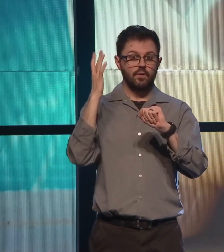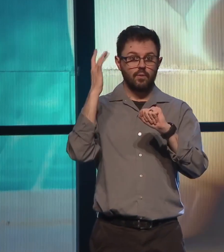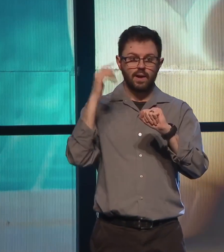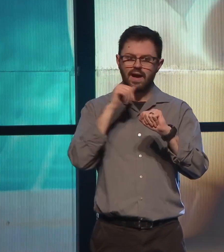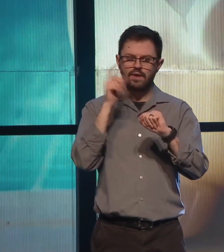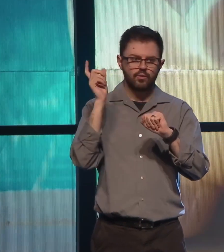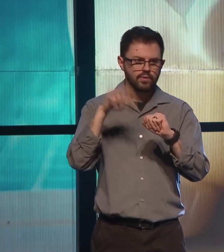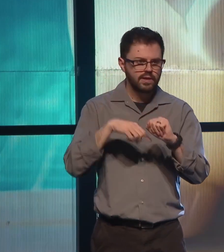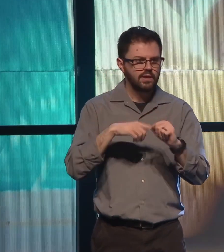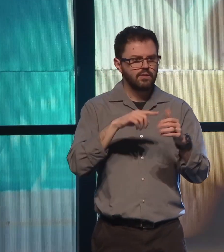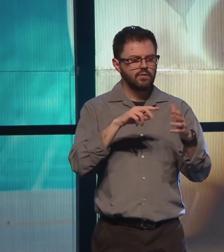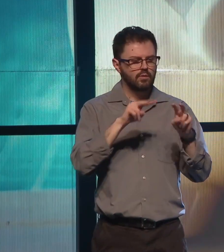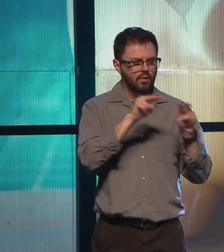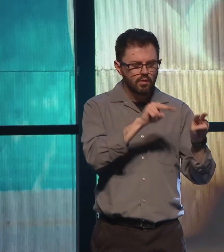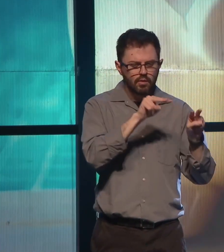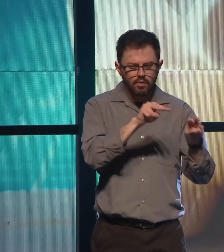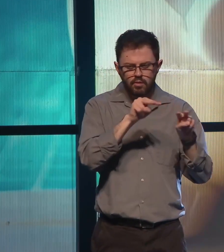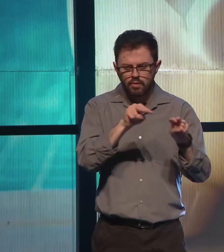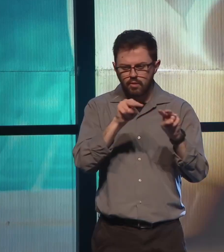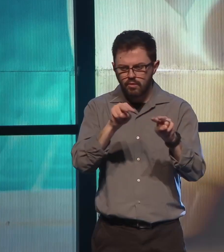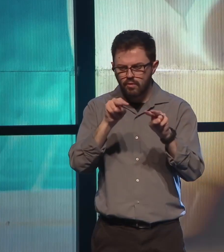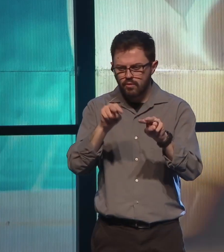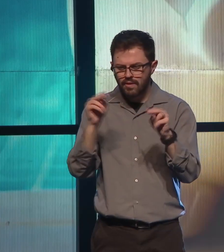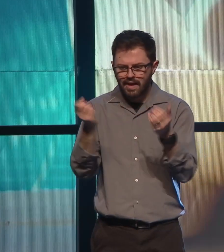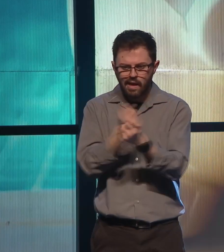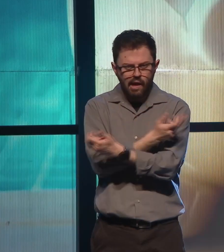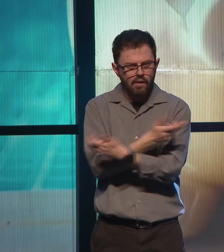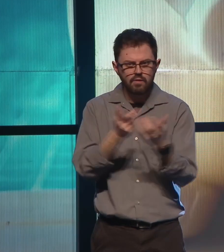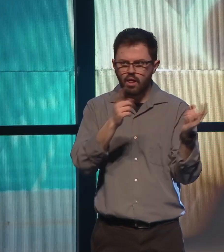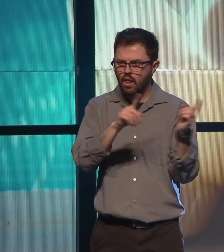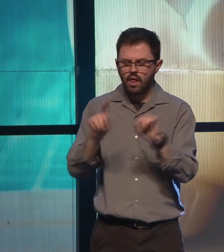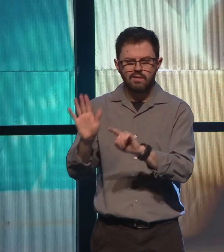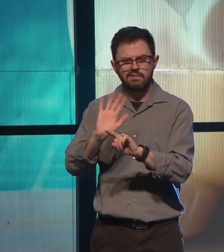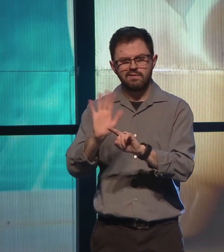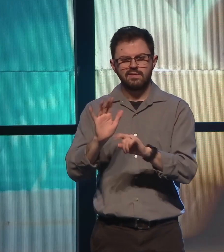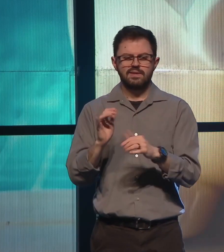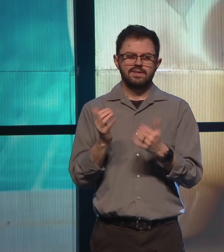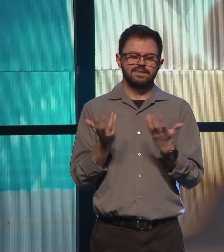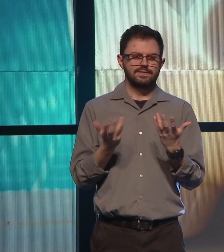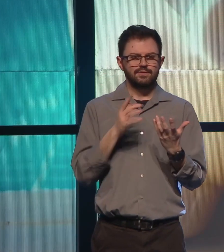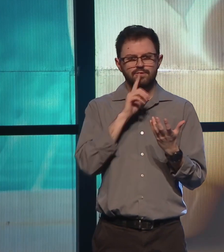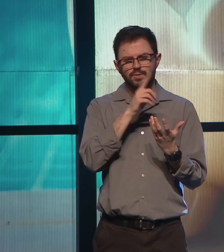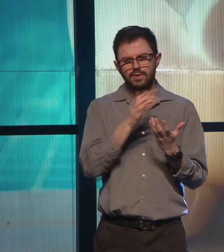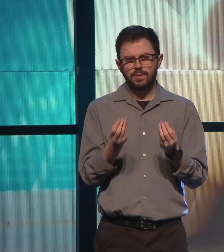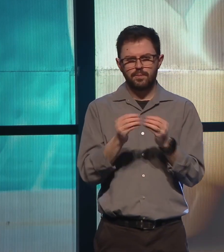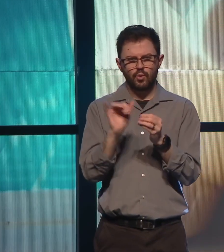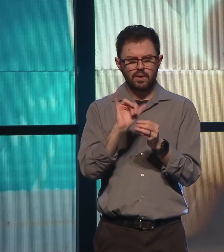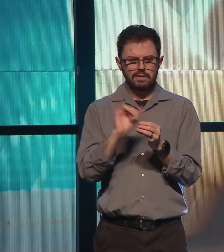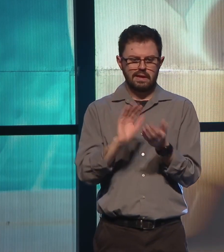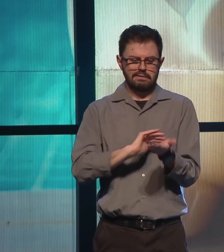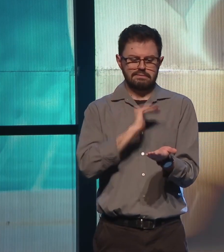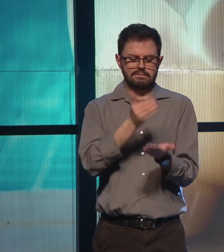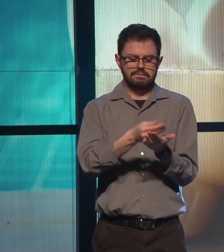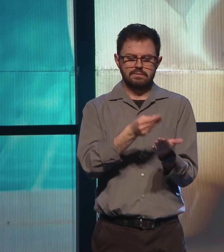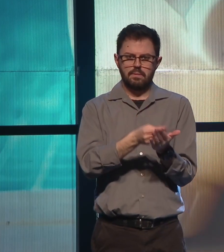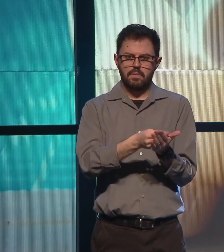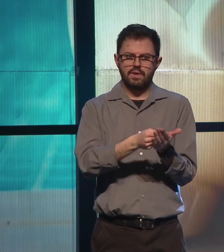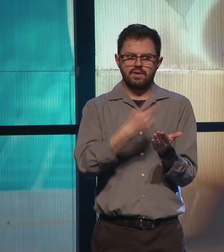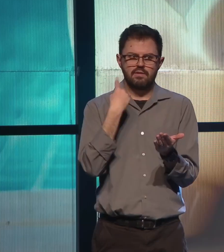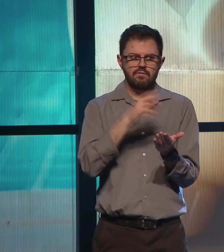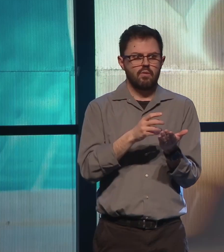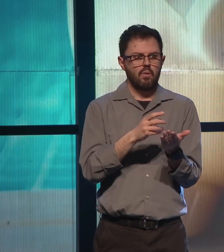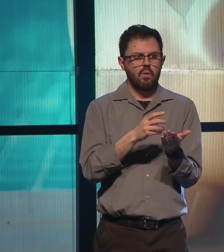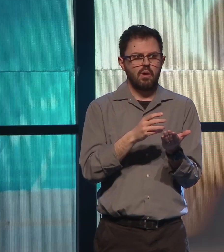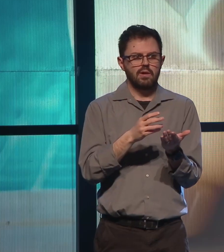every little thing, right? It's kind of like a mutual fund for good deeds, right? It's like my eternal mutual fund. That's where